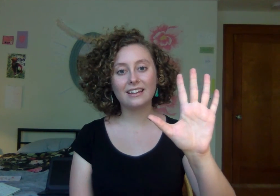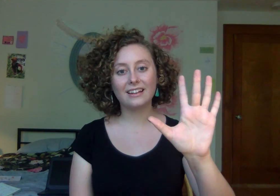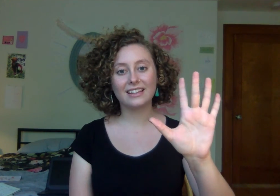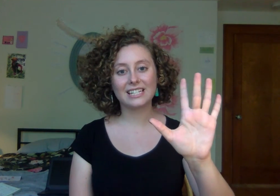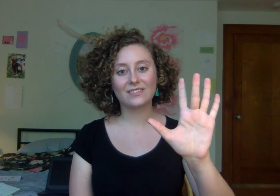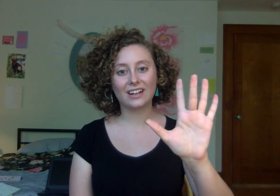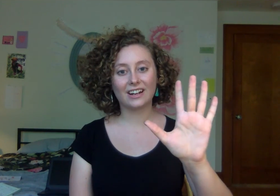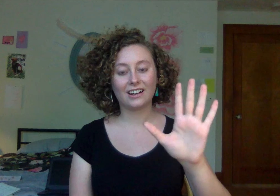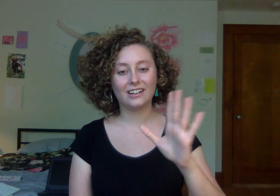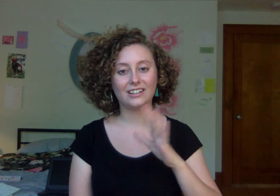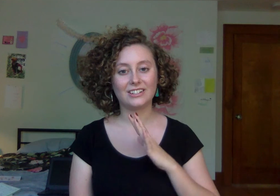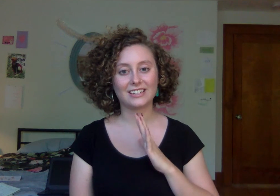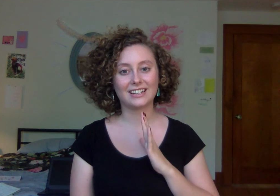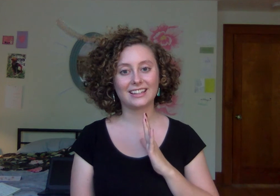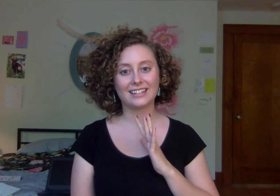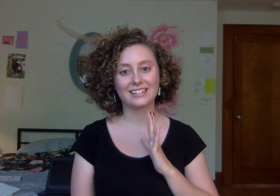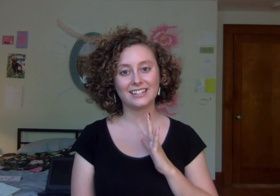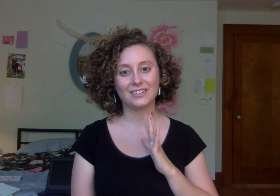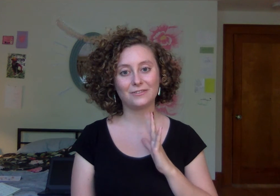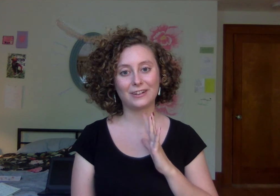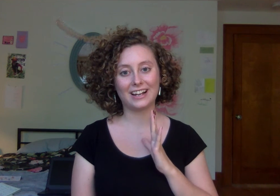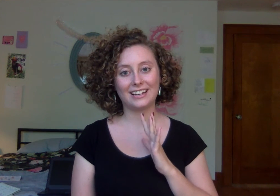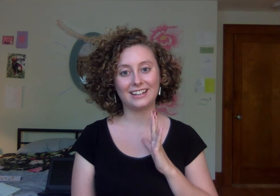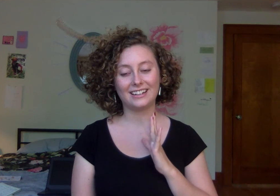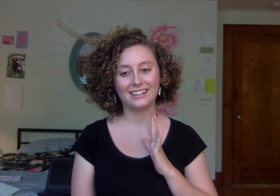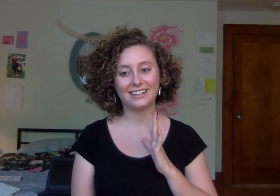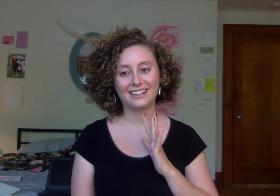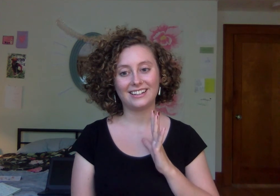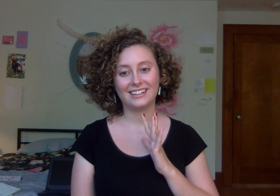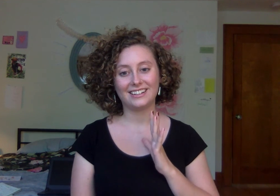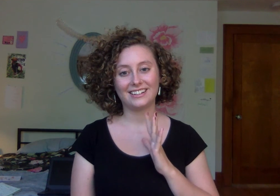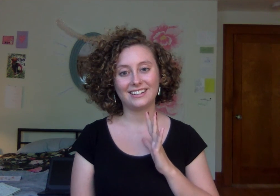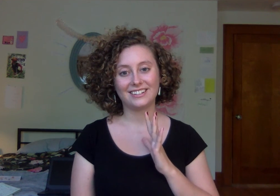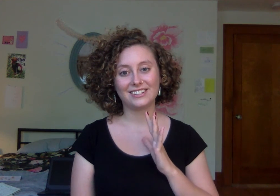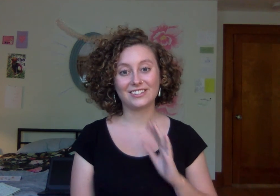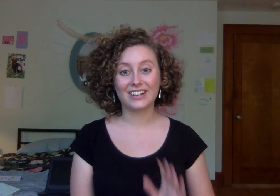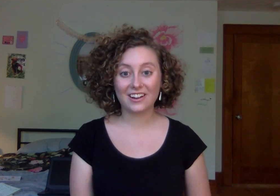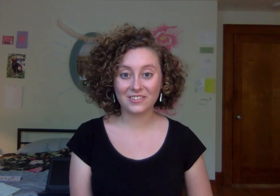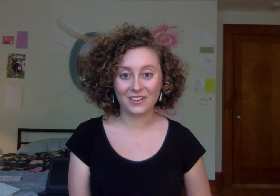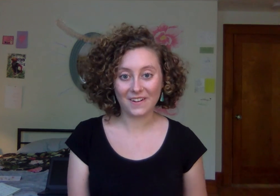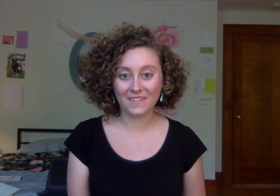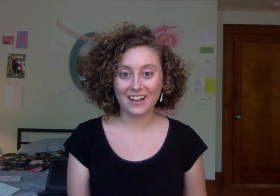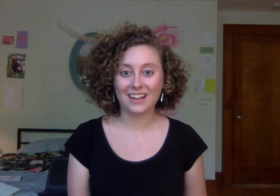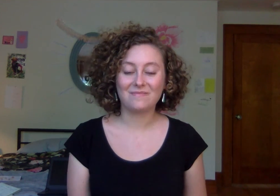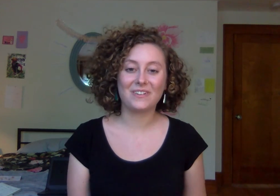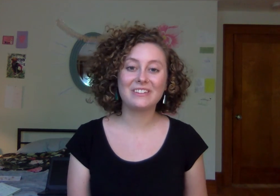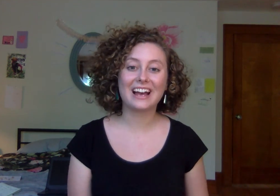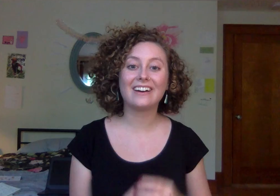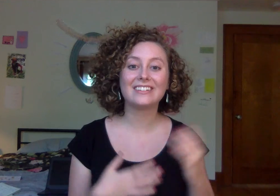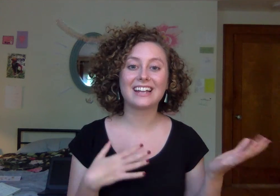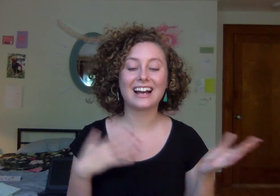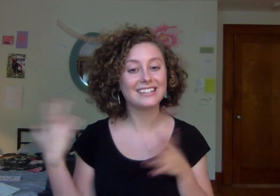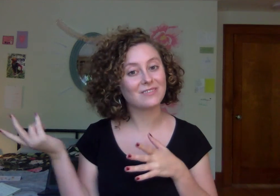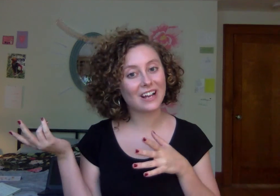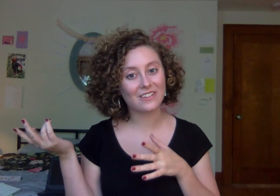wiggling this finger, just like this. Fine. So now you know both how to ask someone how they